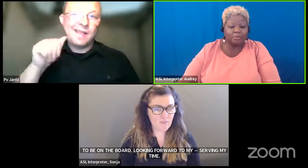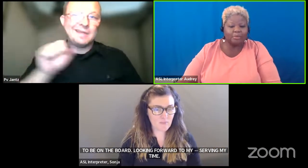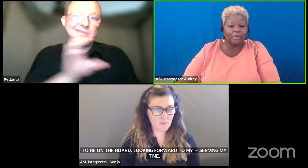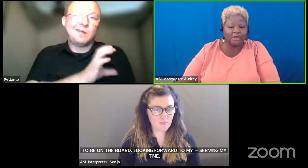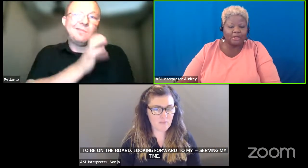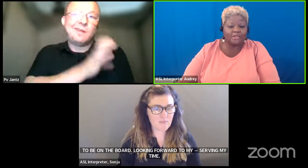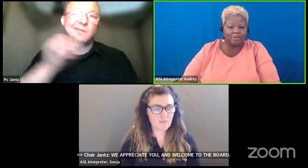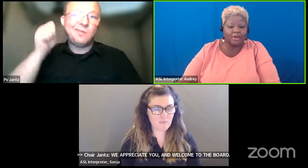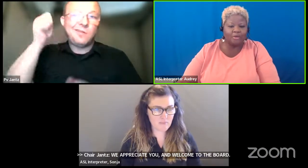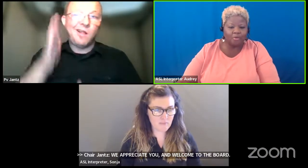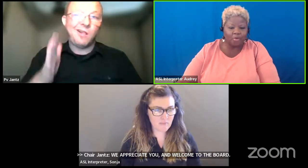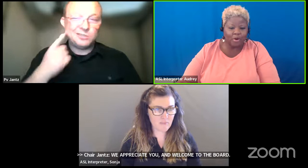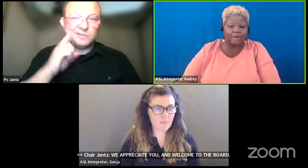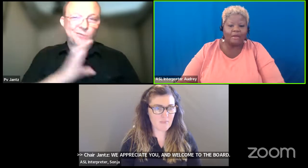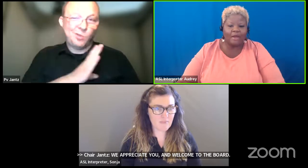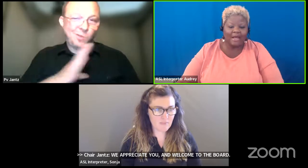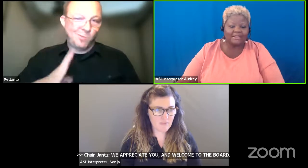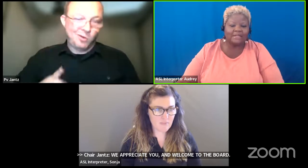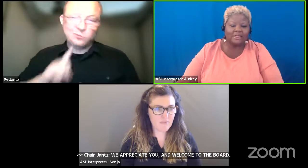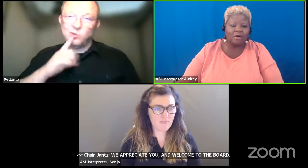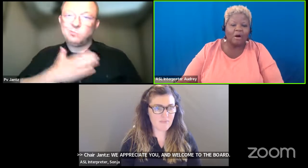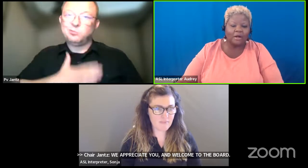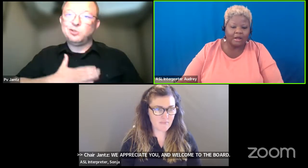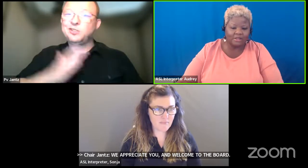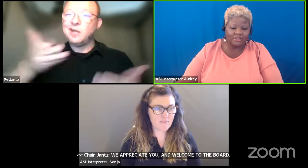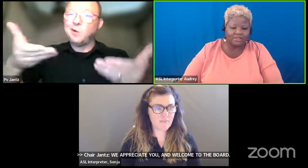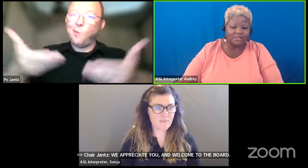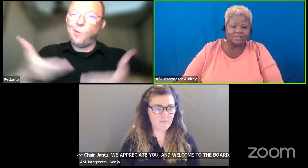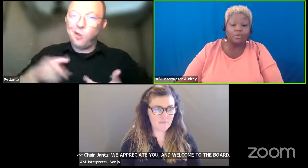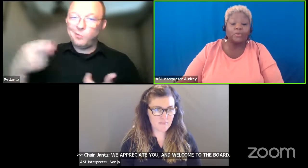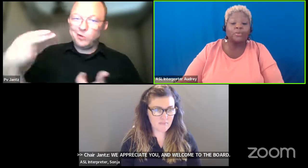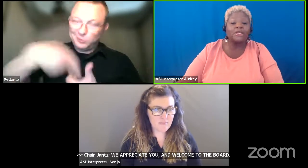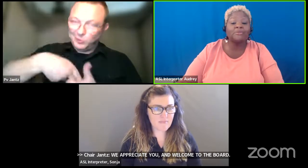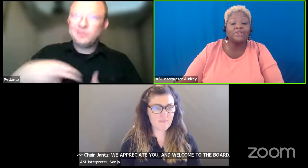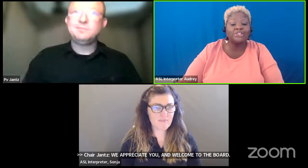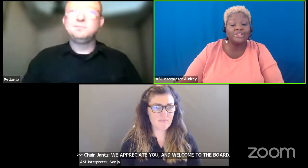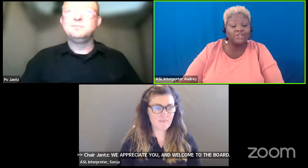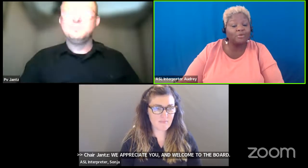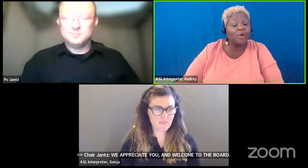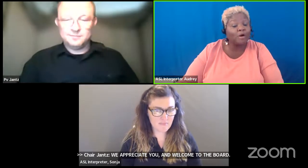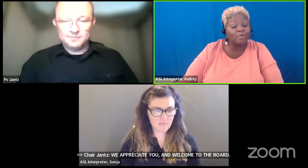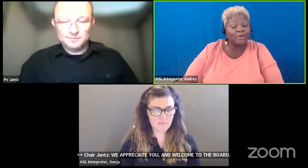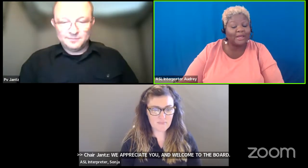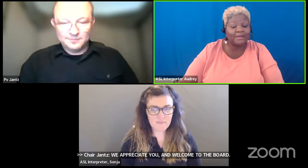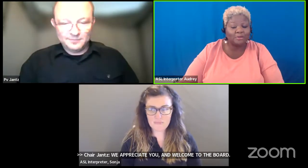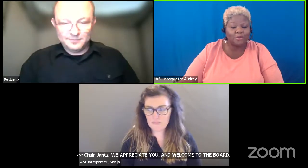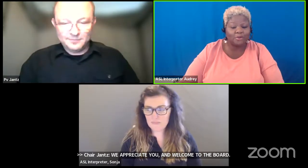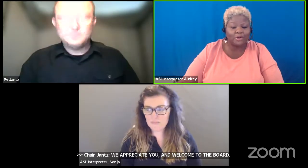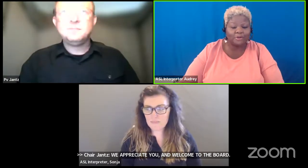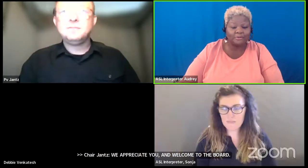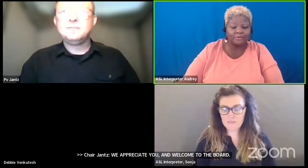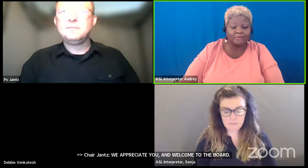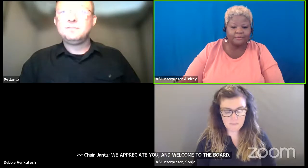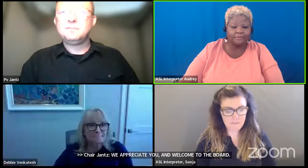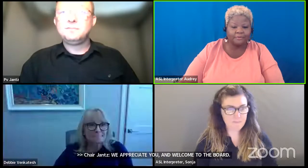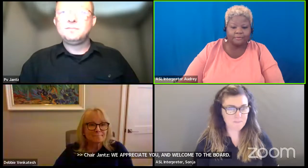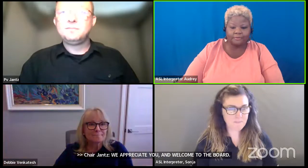Hush with Debbie on the board as the clinical audiologist. So we really appreciate you and welcome you again to the board.